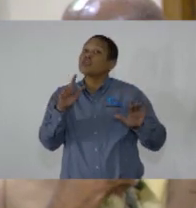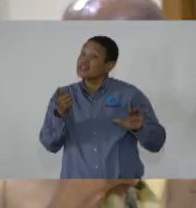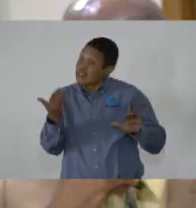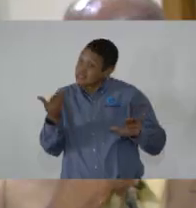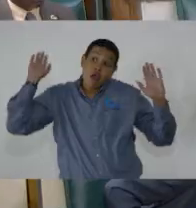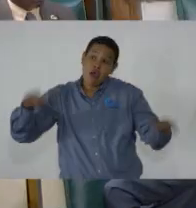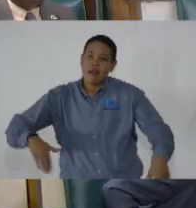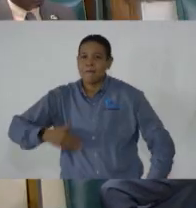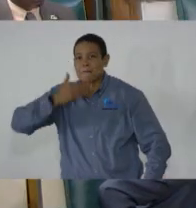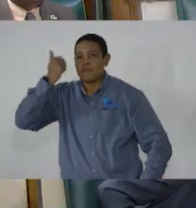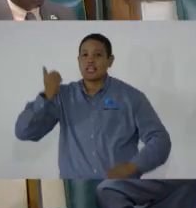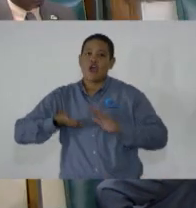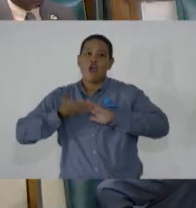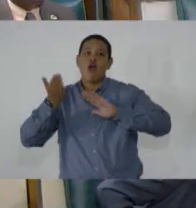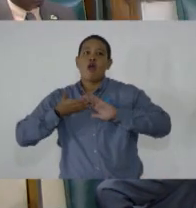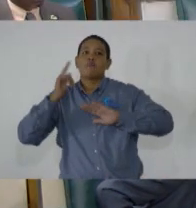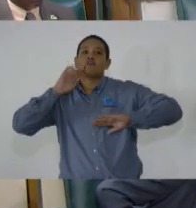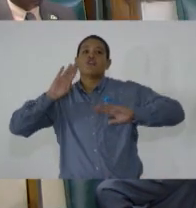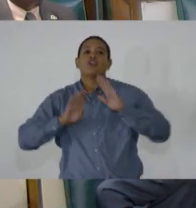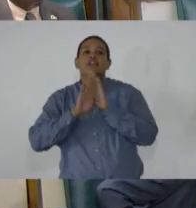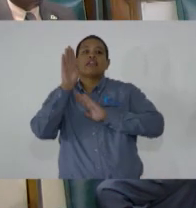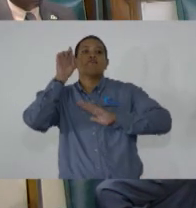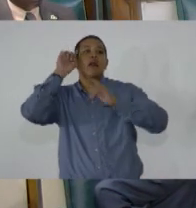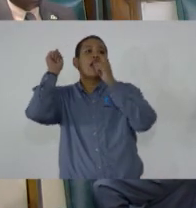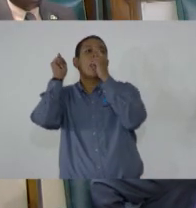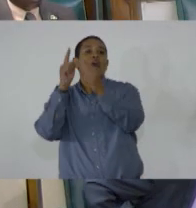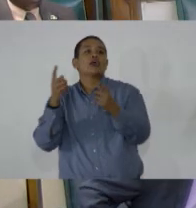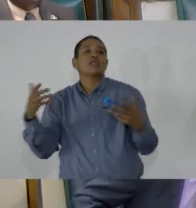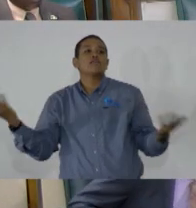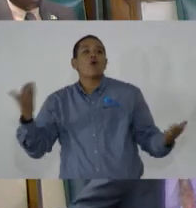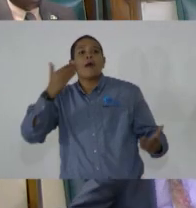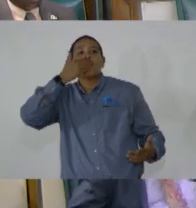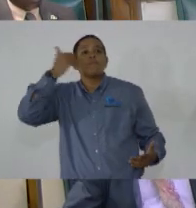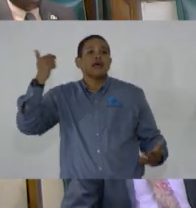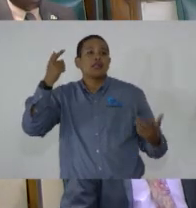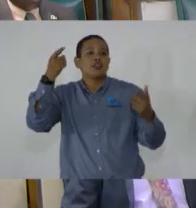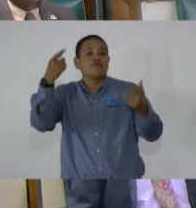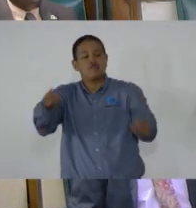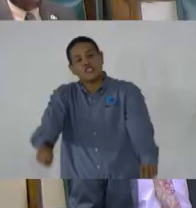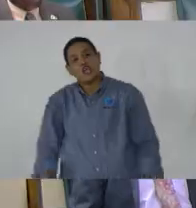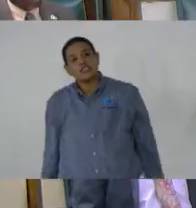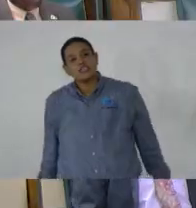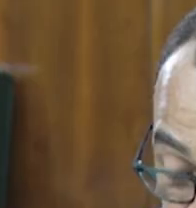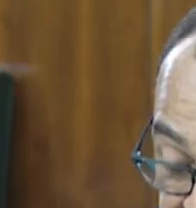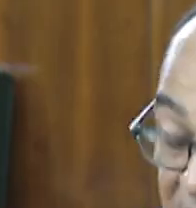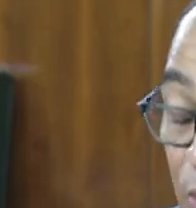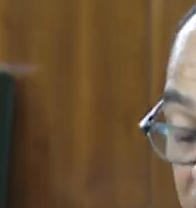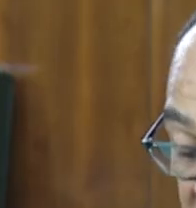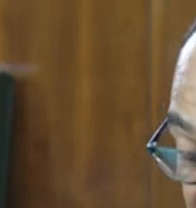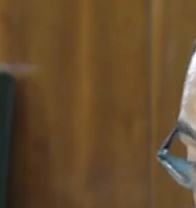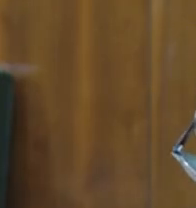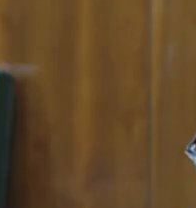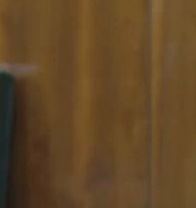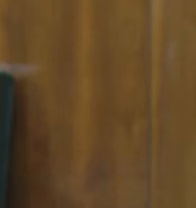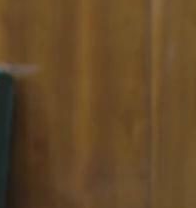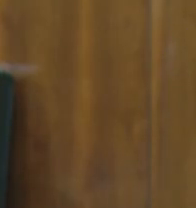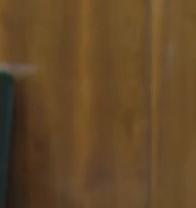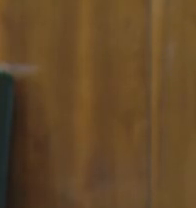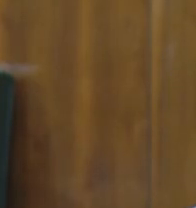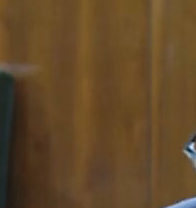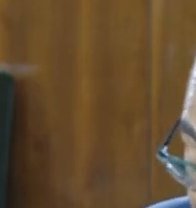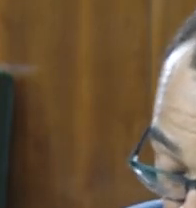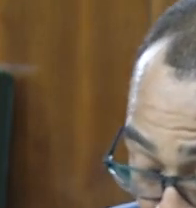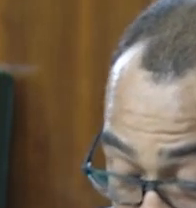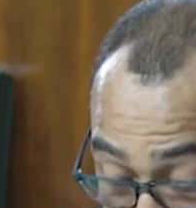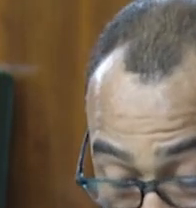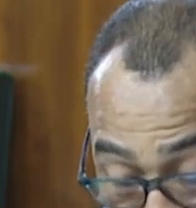Pernell Charles Jr. made the disclosure Tuesday while making his contribution to the sectoral debate in Parliament. He says the campaign will get underway